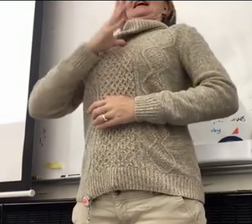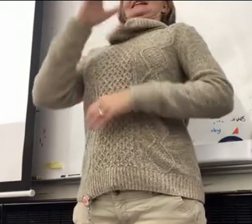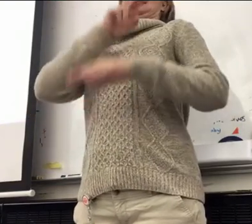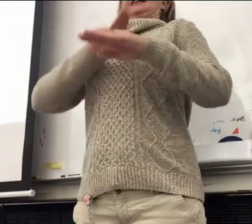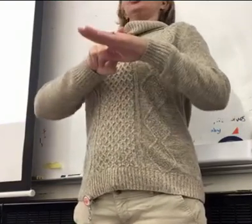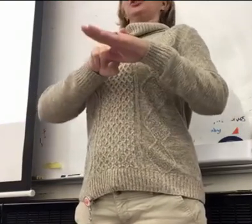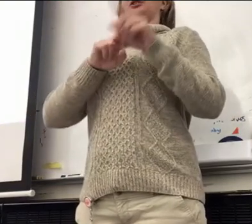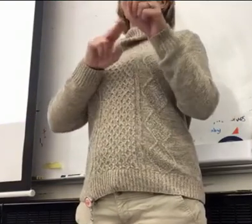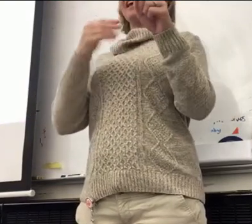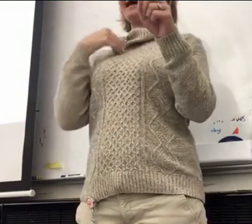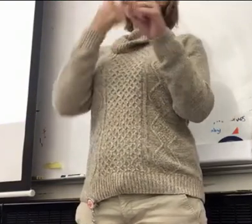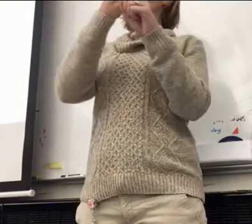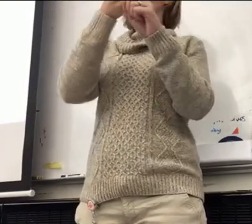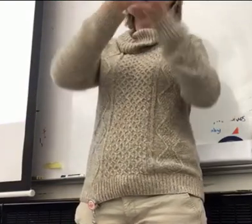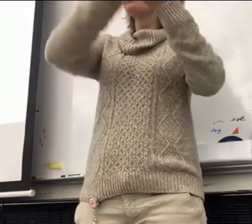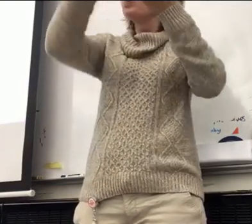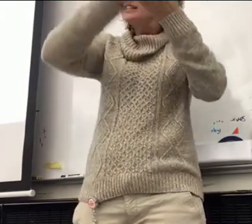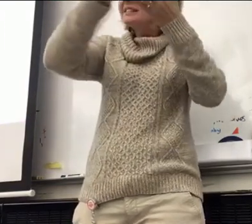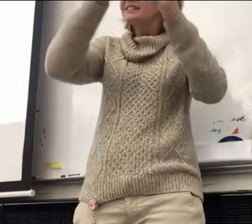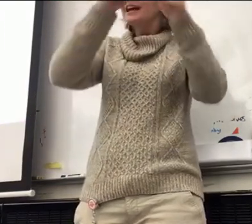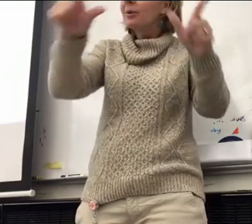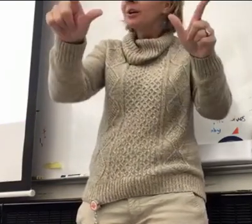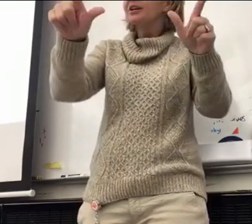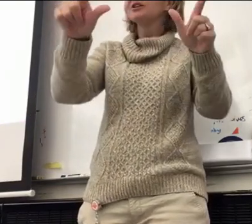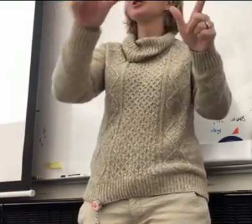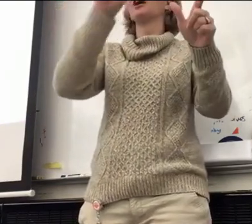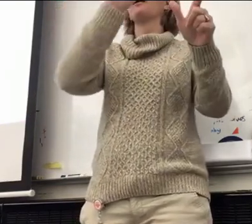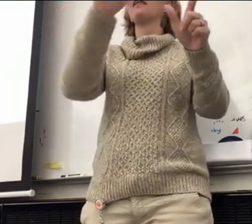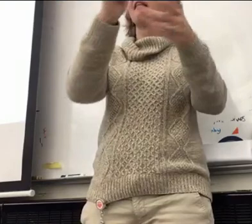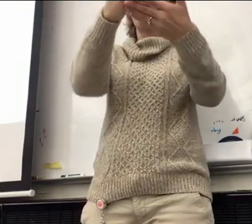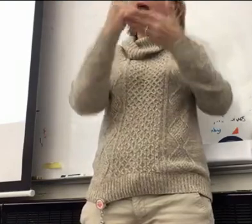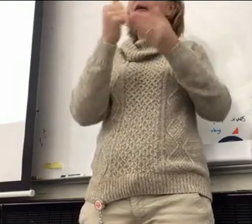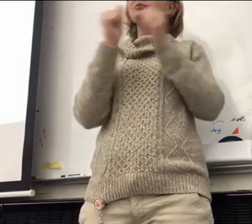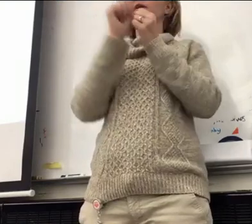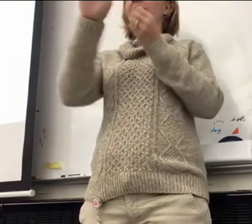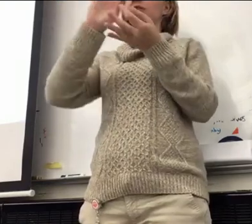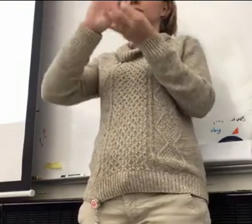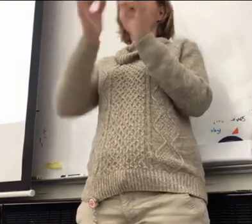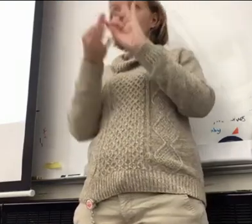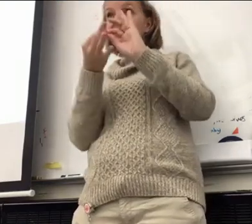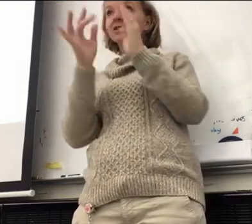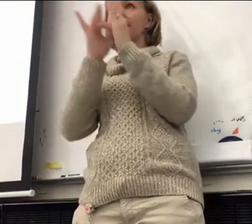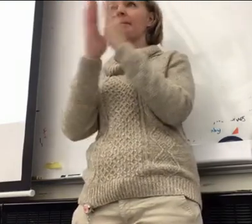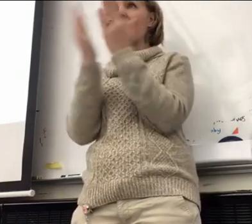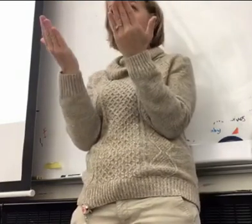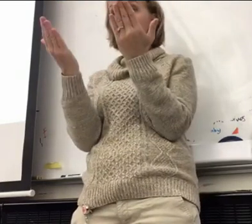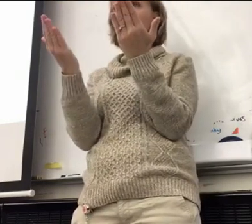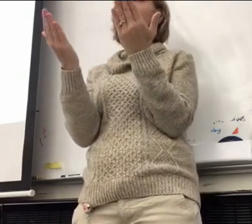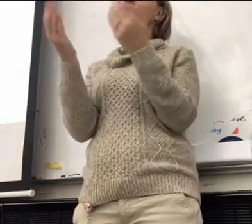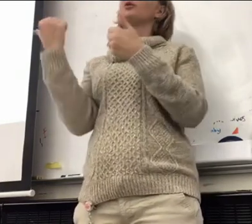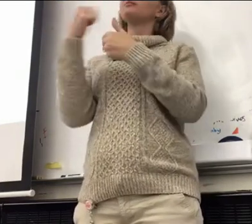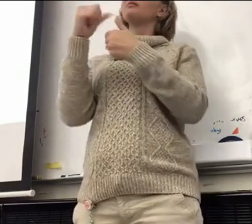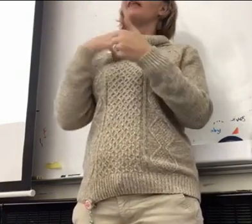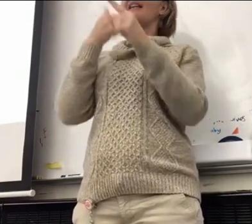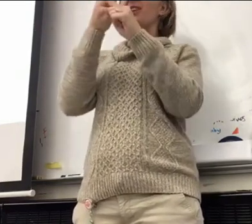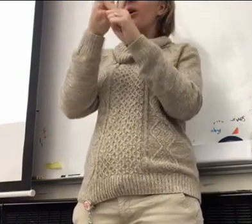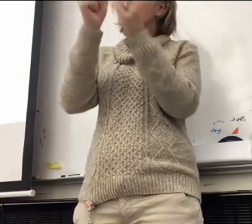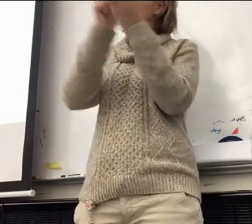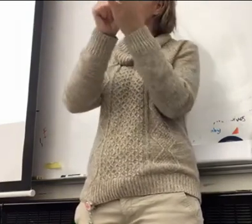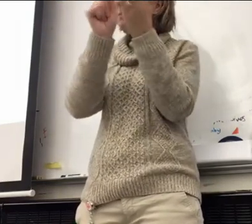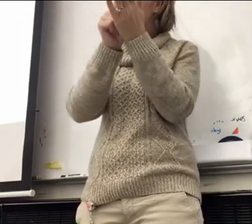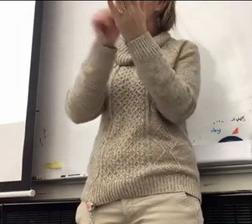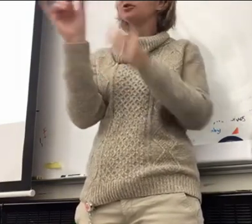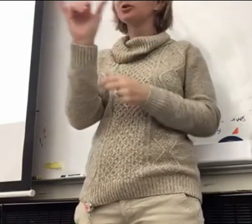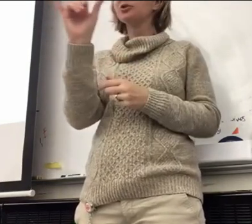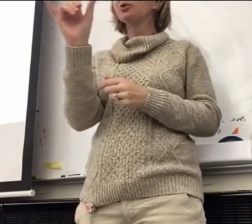Remember, they're going to have their own written language that contributes to their interpretation of the Bible. Remember, they have their own newspaper